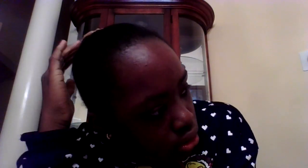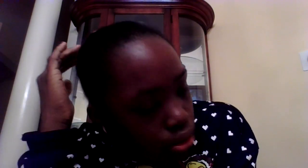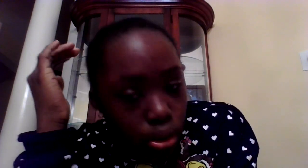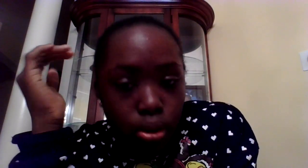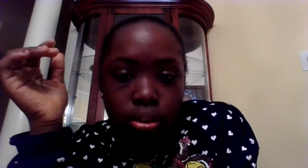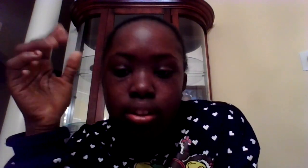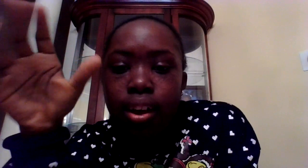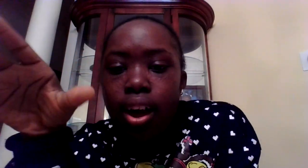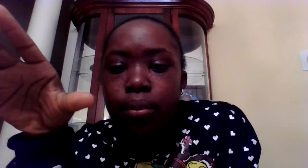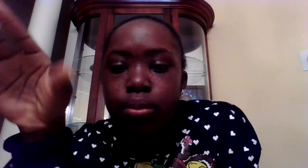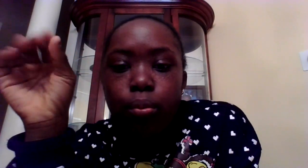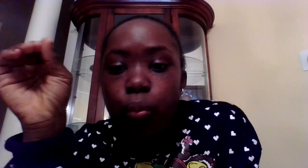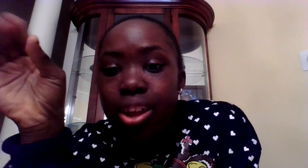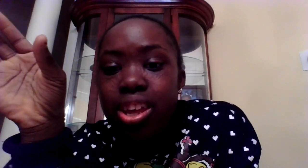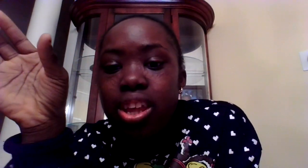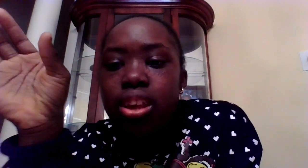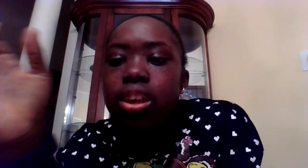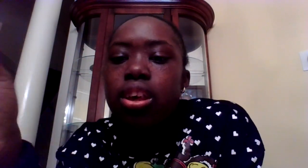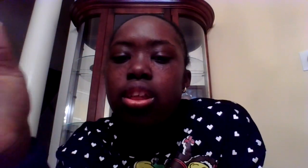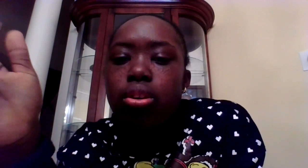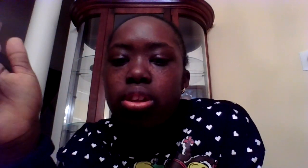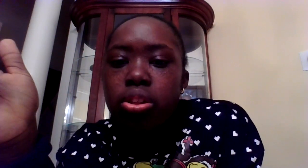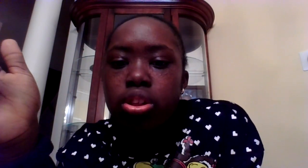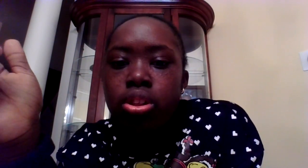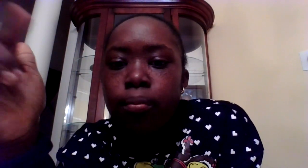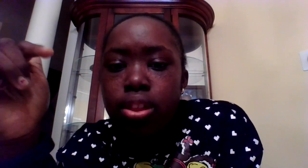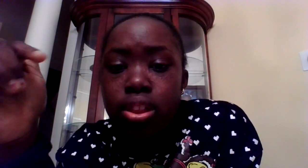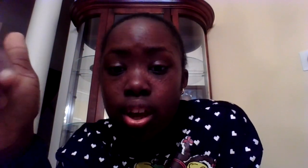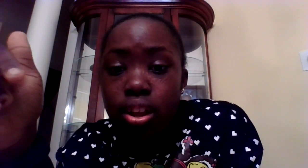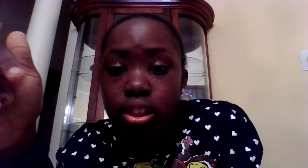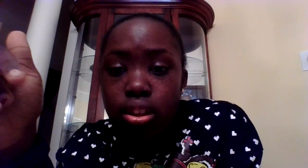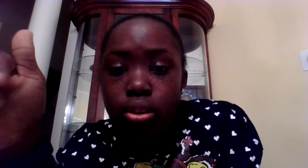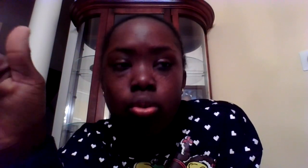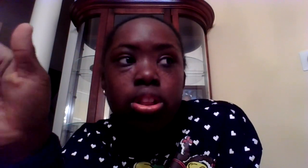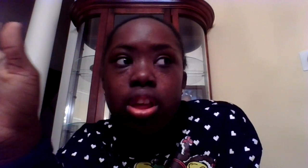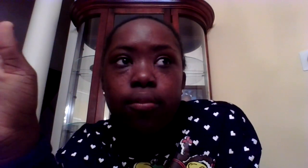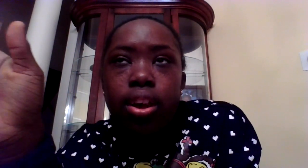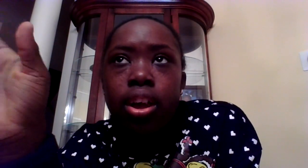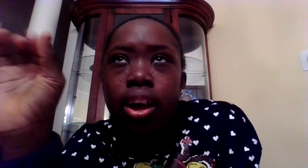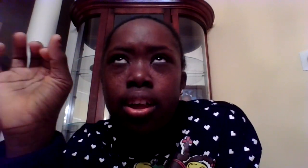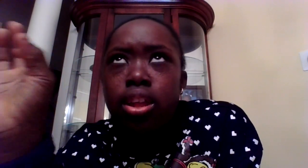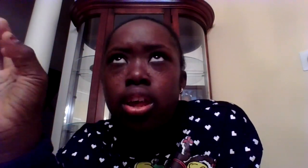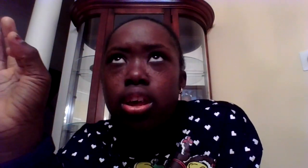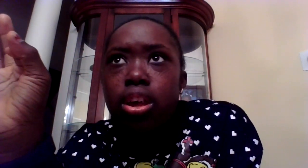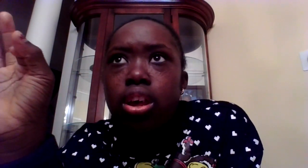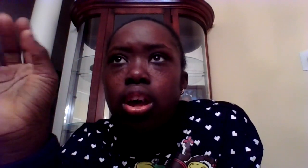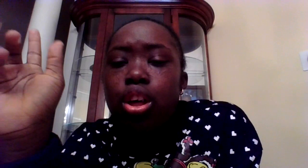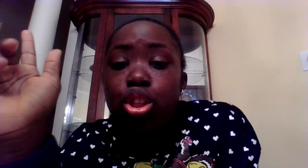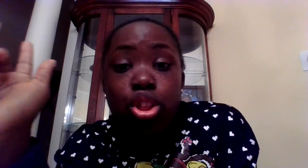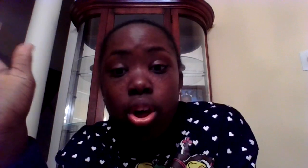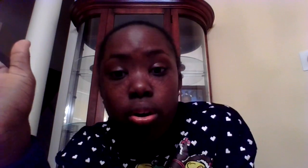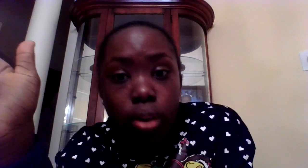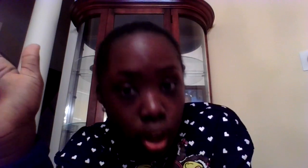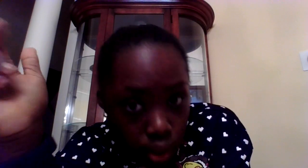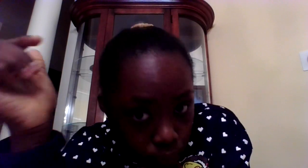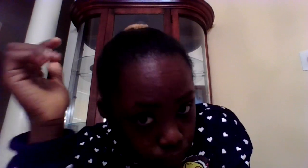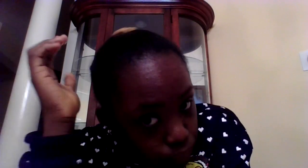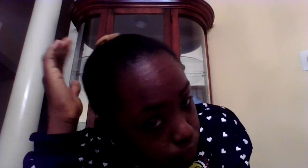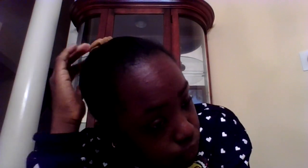So the time is running, so it's almost 6 or 7, I think. So,